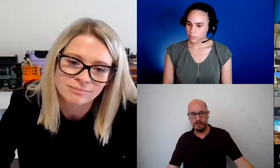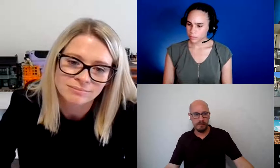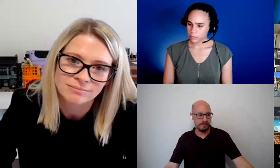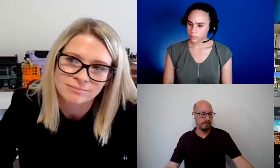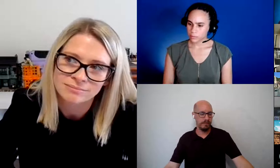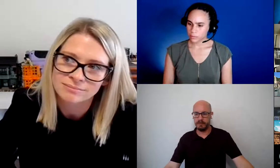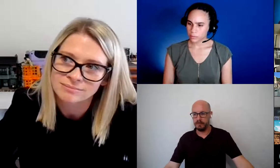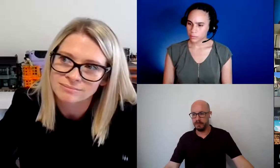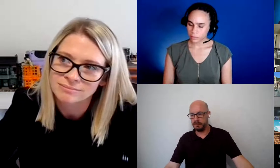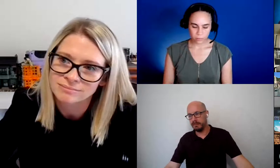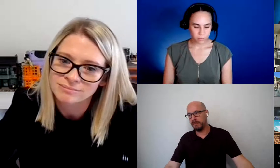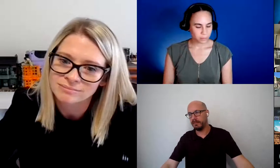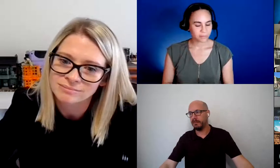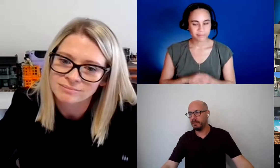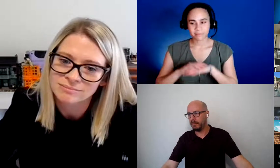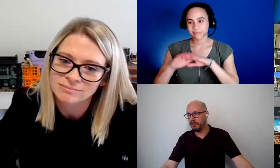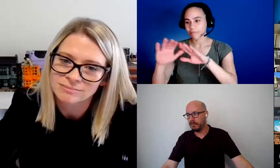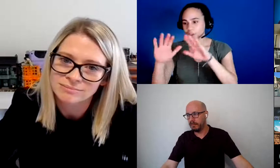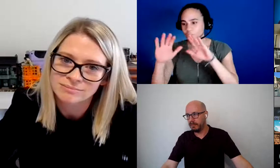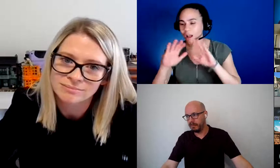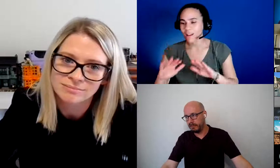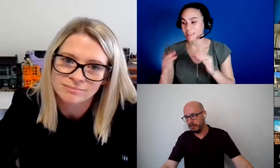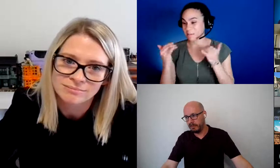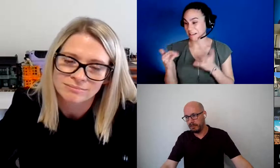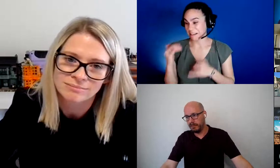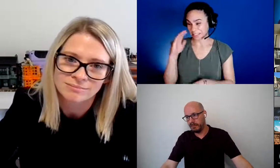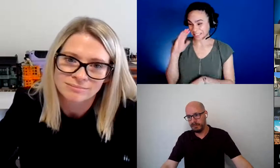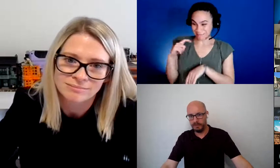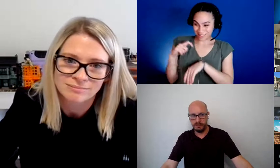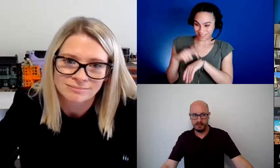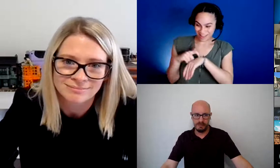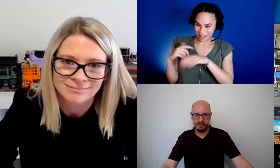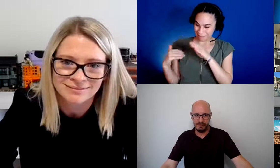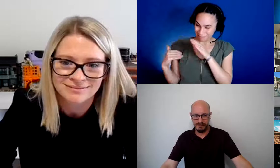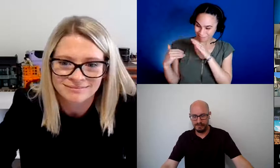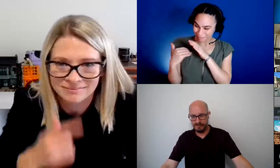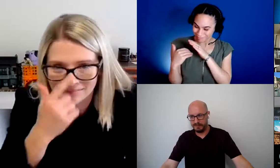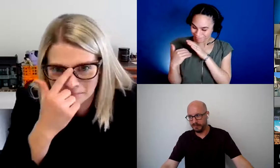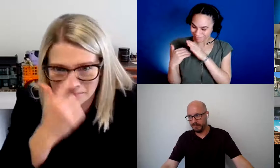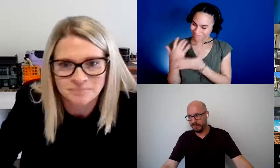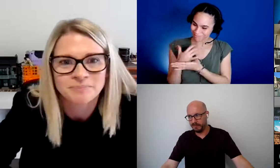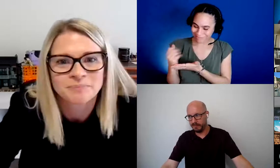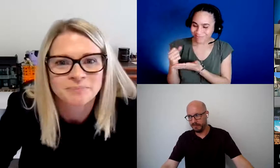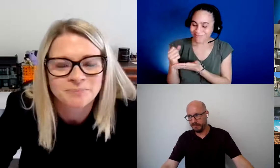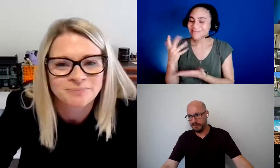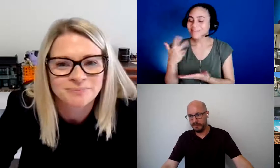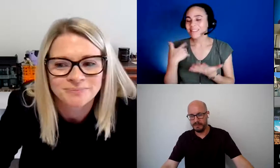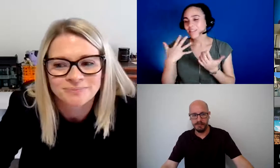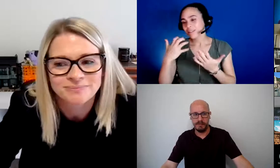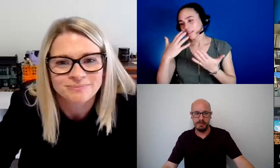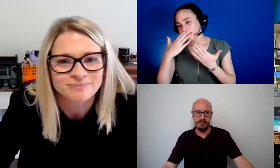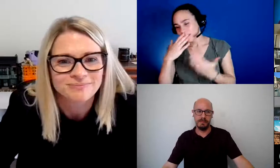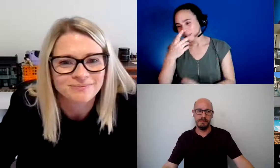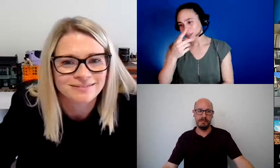Awesome. Well, I know we are close at the time, so I want to thank Dr. Perkins and